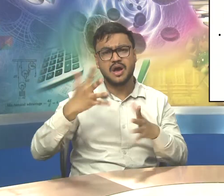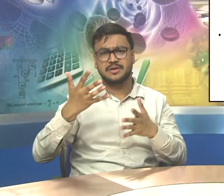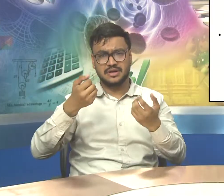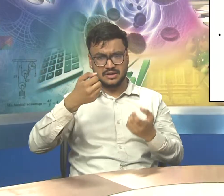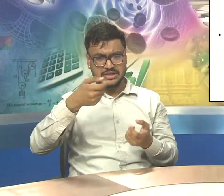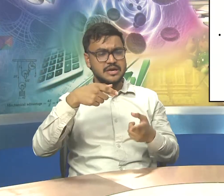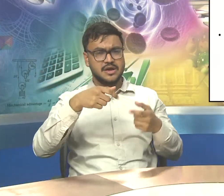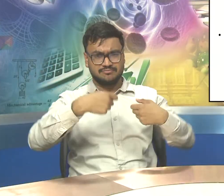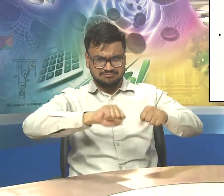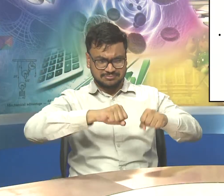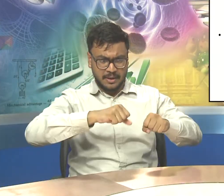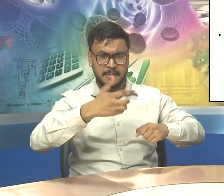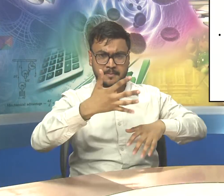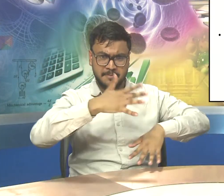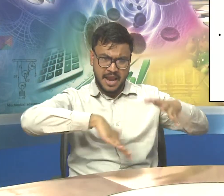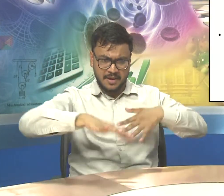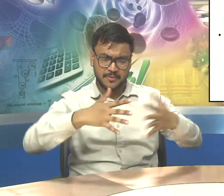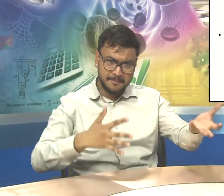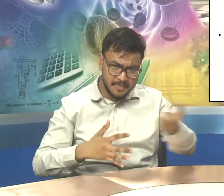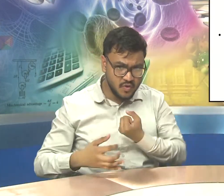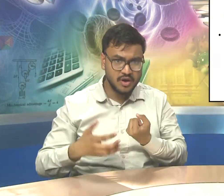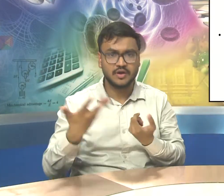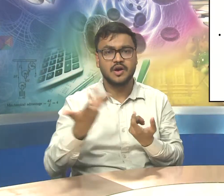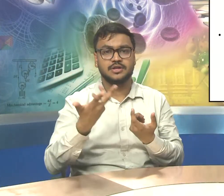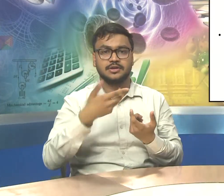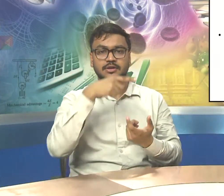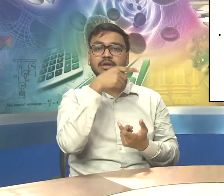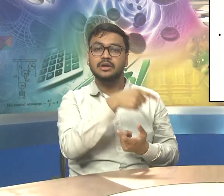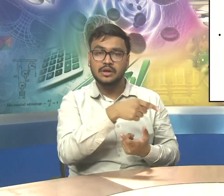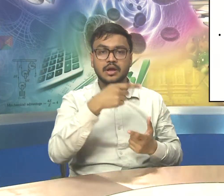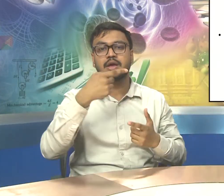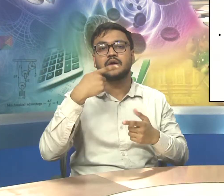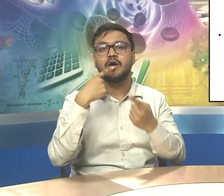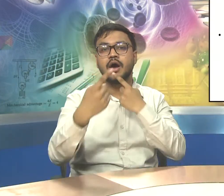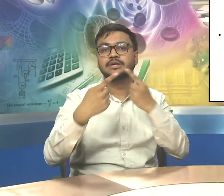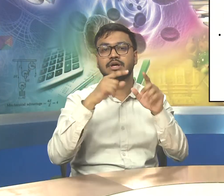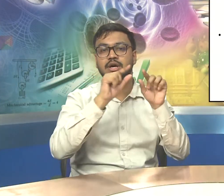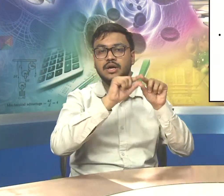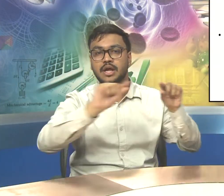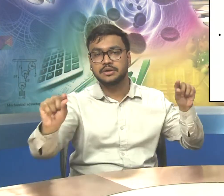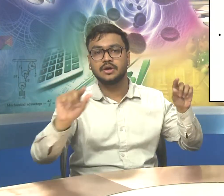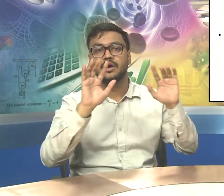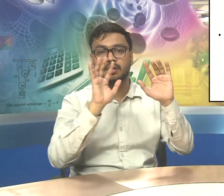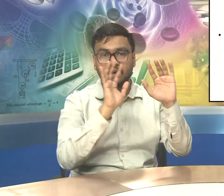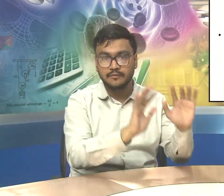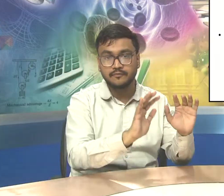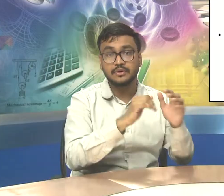We can also talk about places and objects that are not here at the moment.